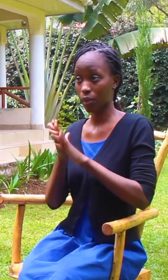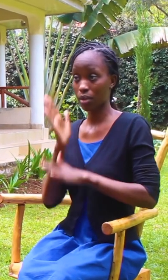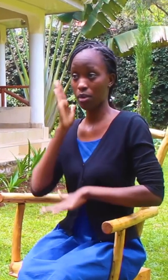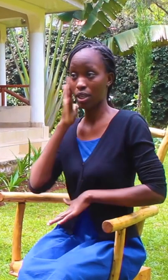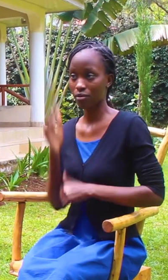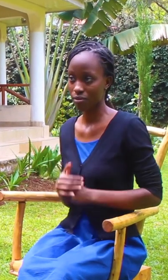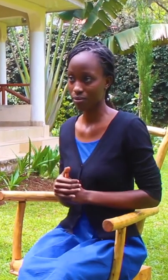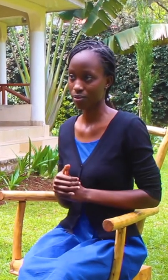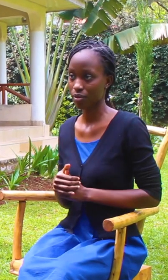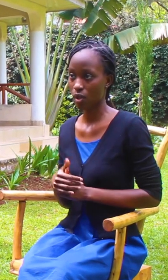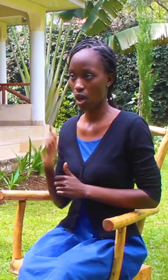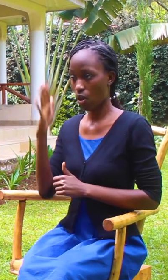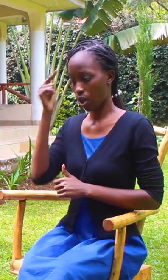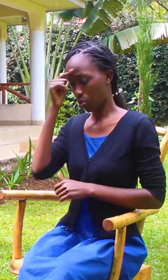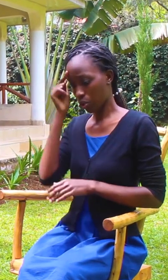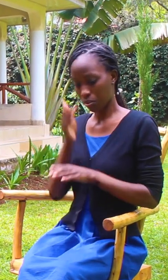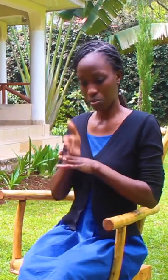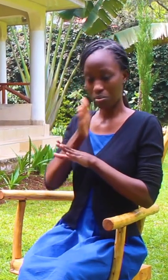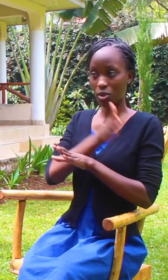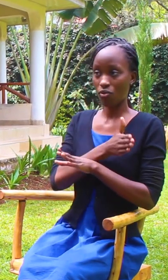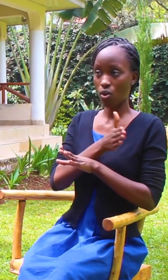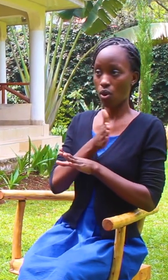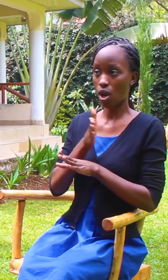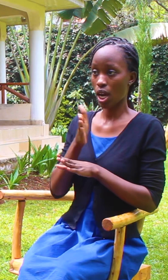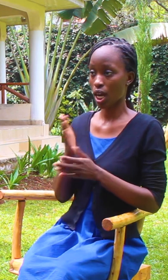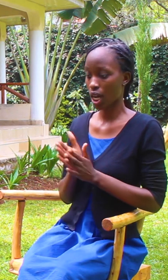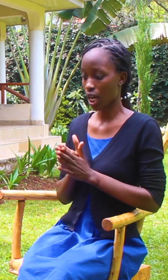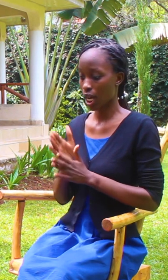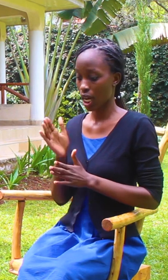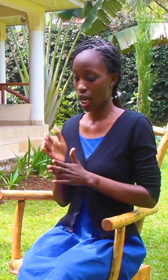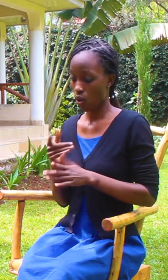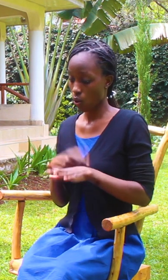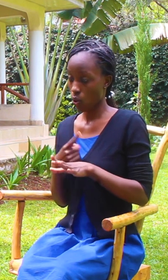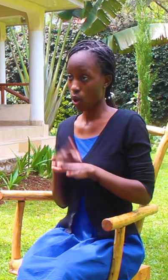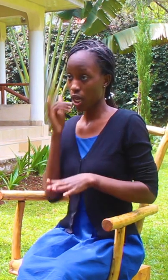hearing, because initially she was born with full hearing.